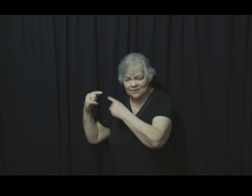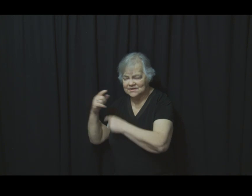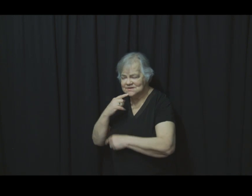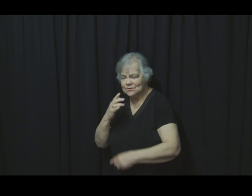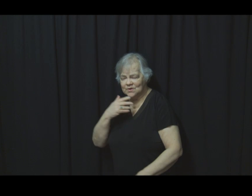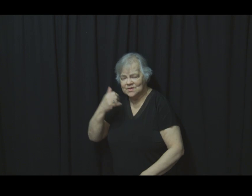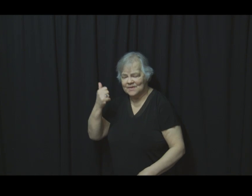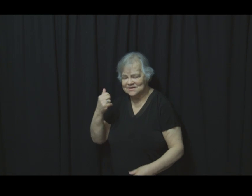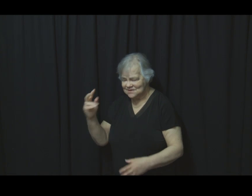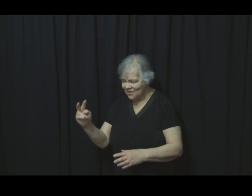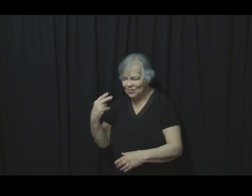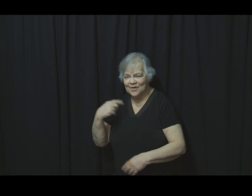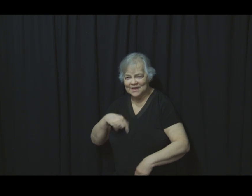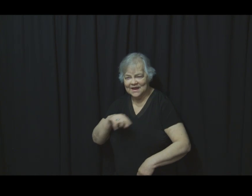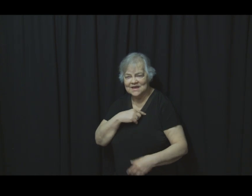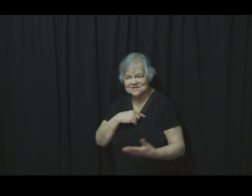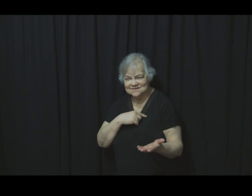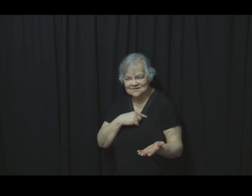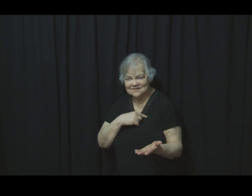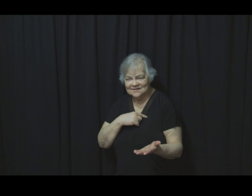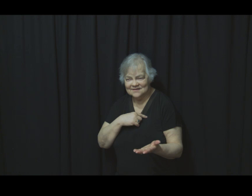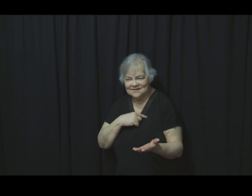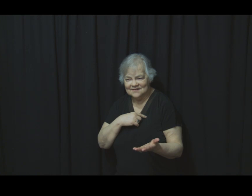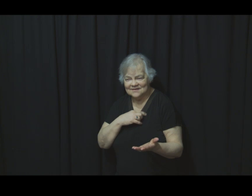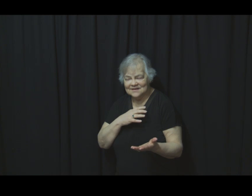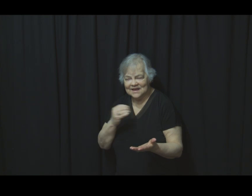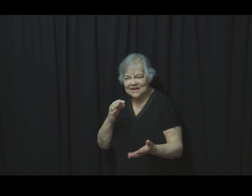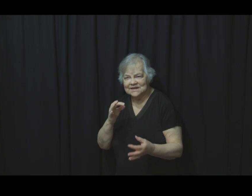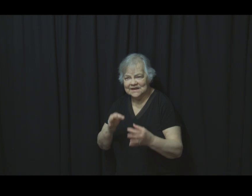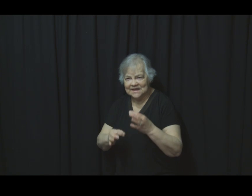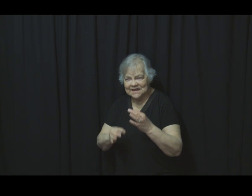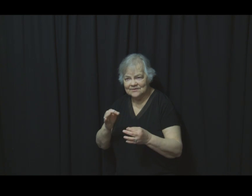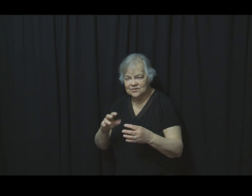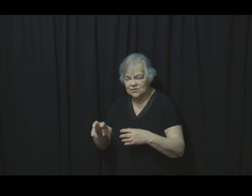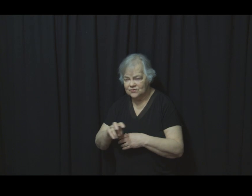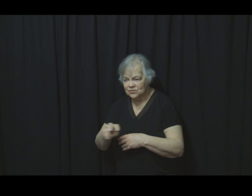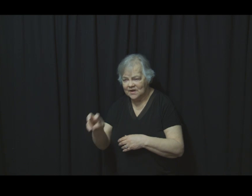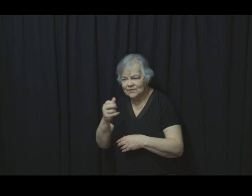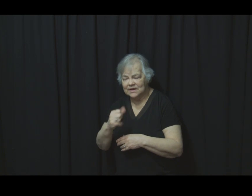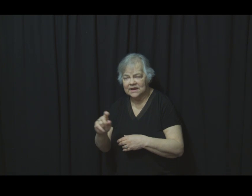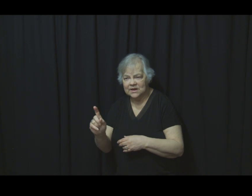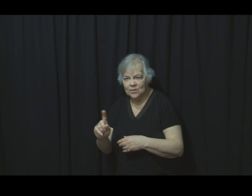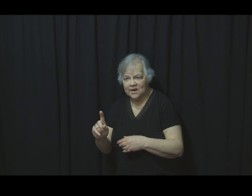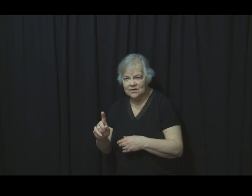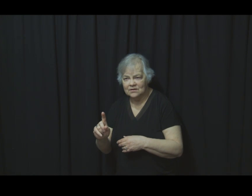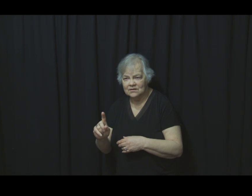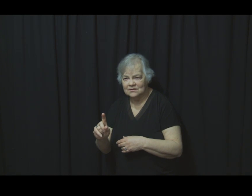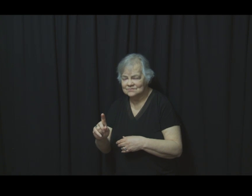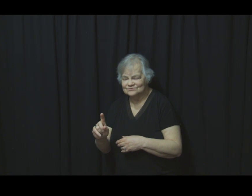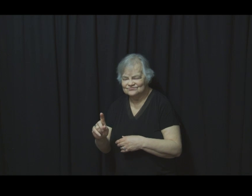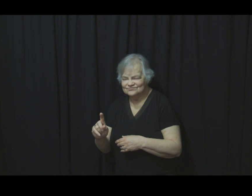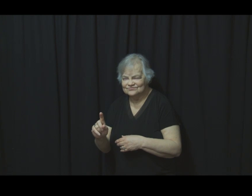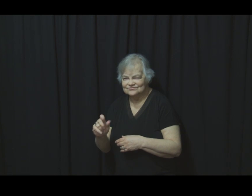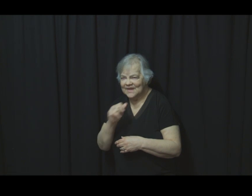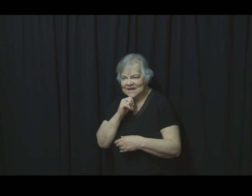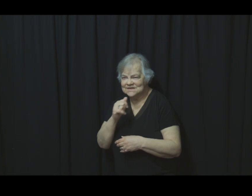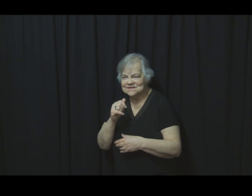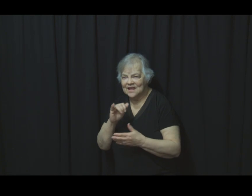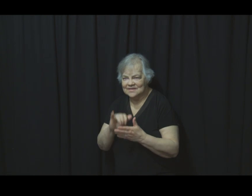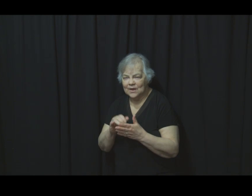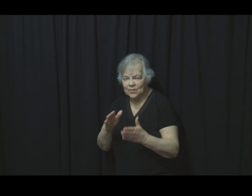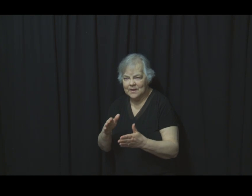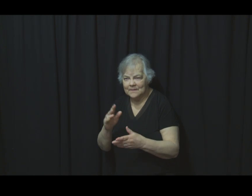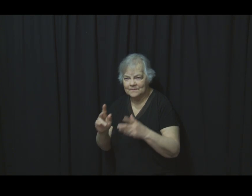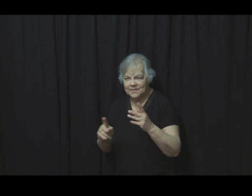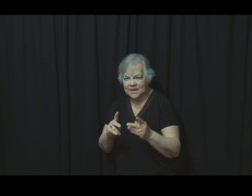us out. And that turns out to be, if you've ever traveled anywhere or done anything, not to be that way. People are much